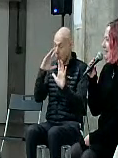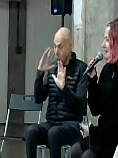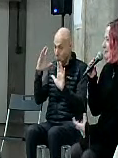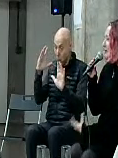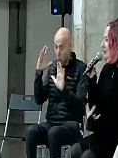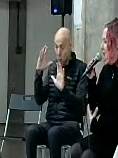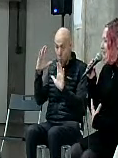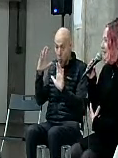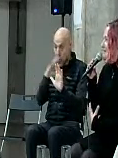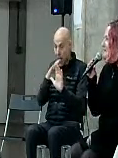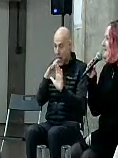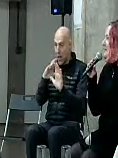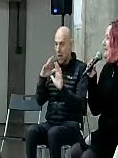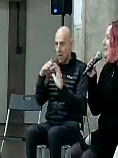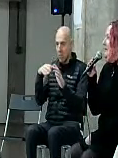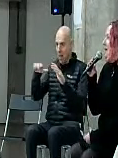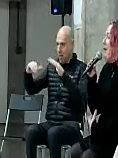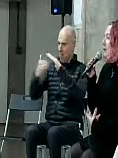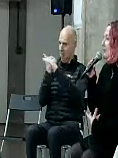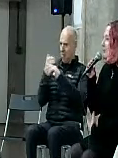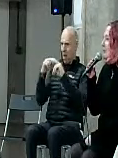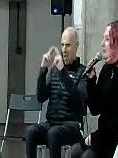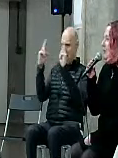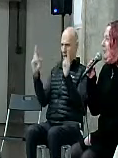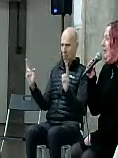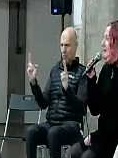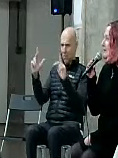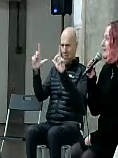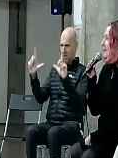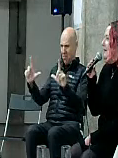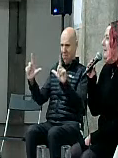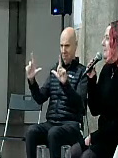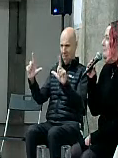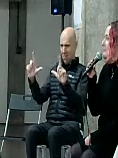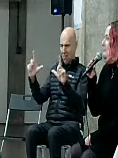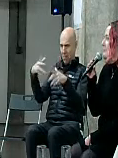life, of having to bring all of this home with me.